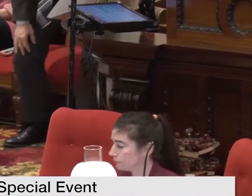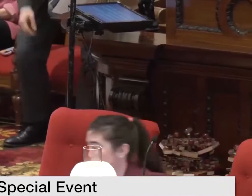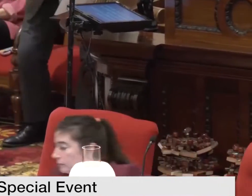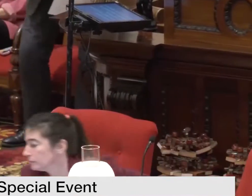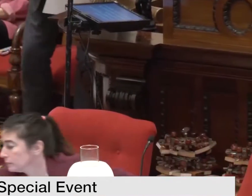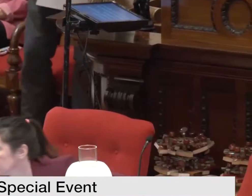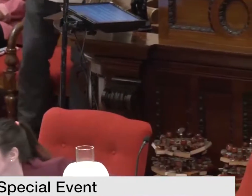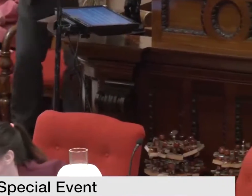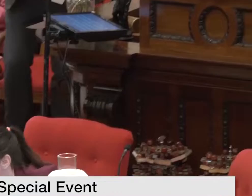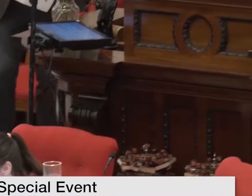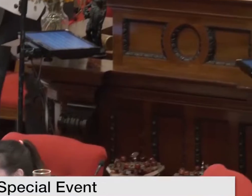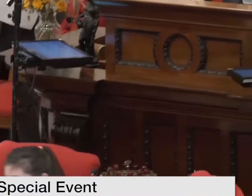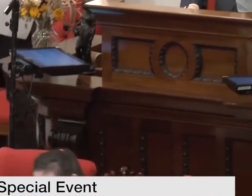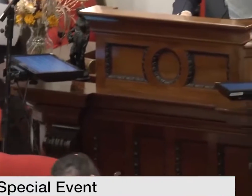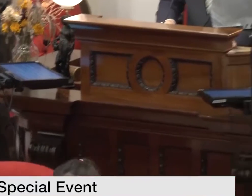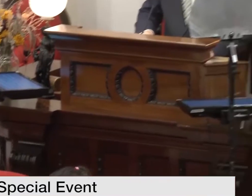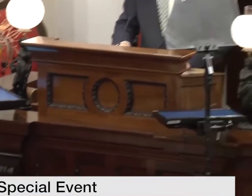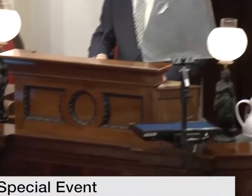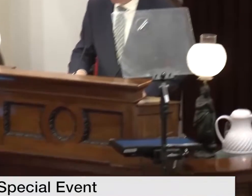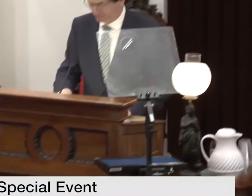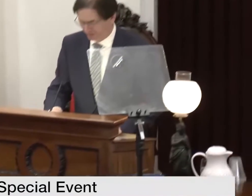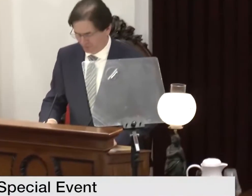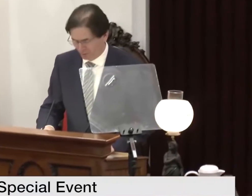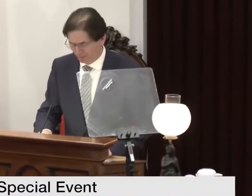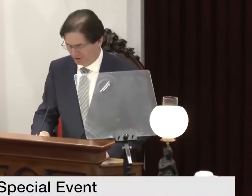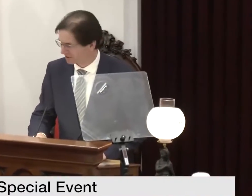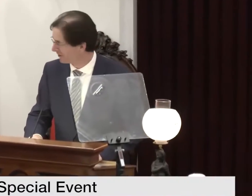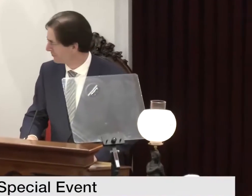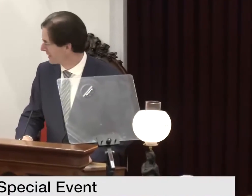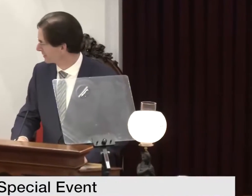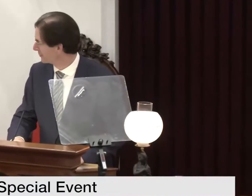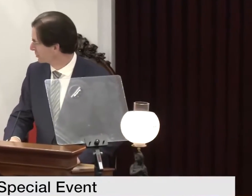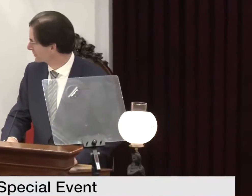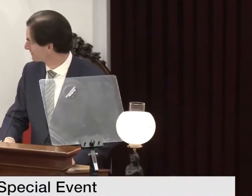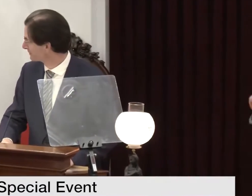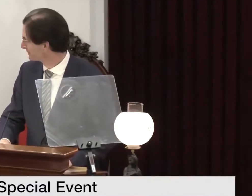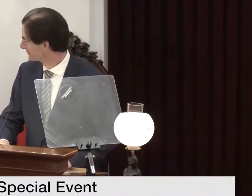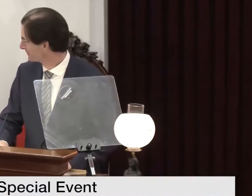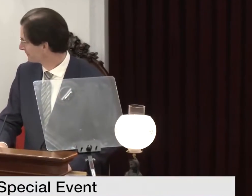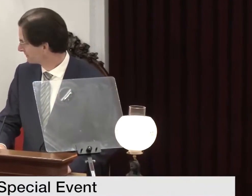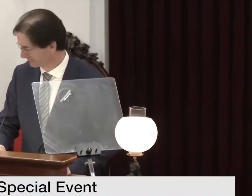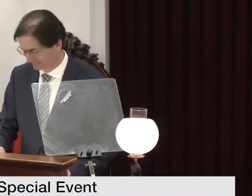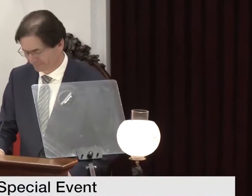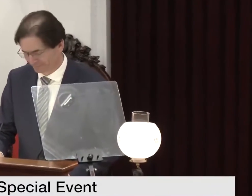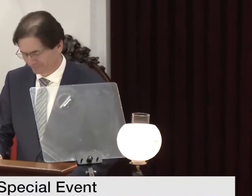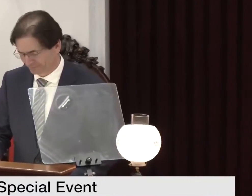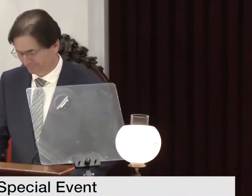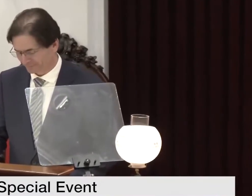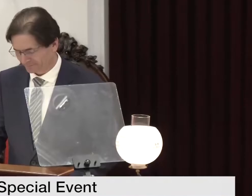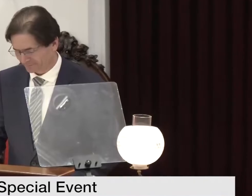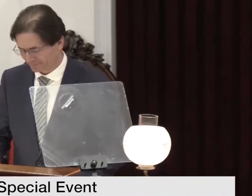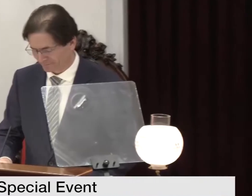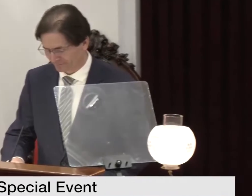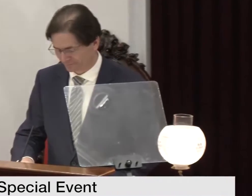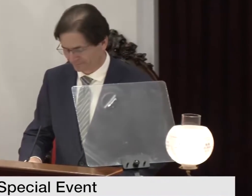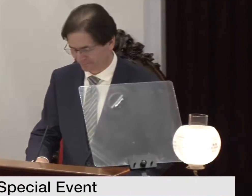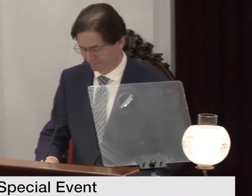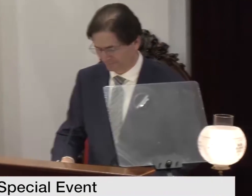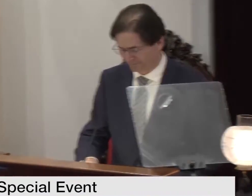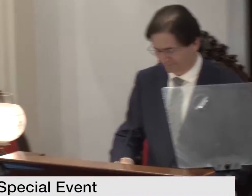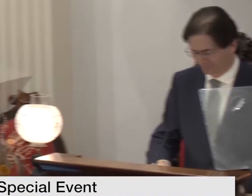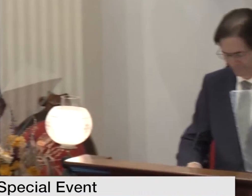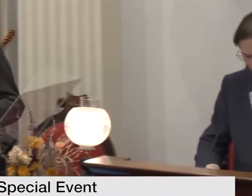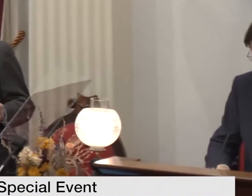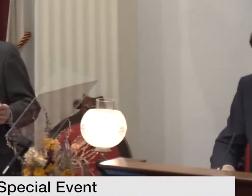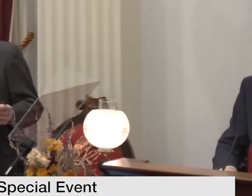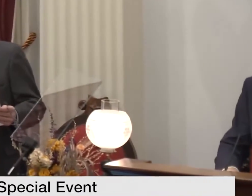The chair would like to recognize the senator from Chittenden Central District for the purpose of making a motion. Mr. President, I move that a